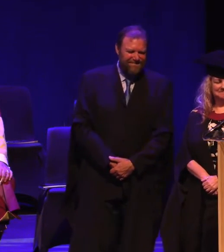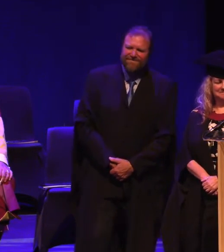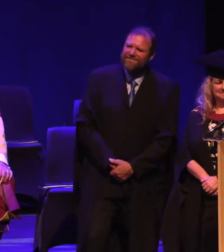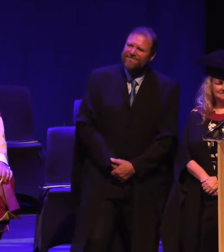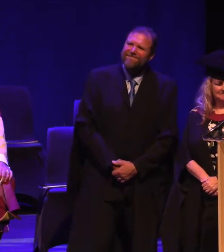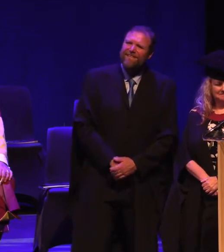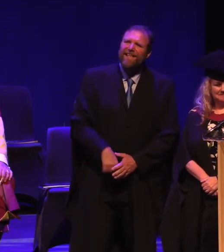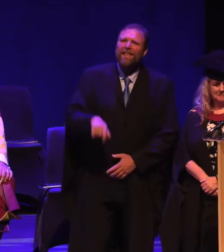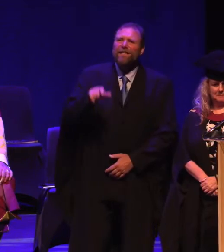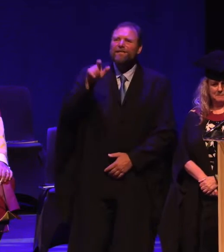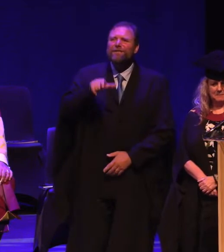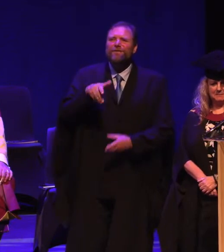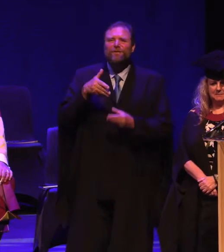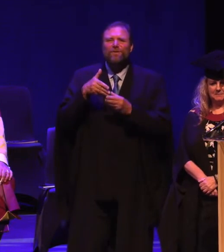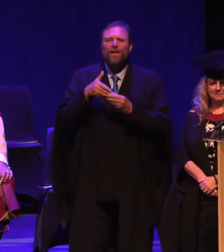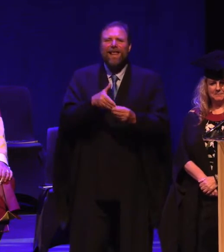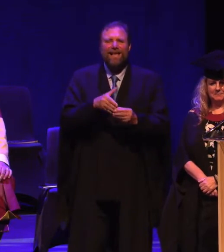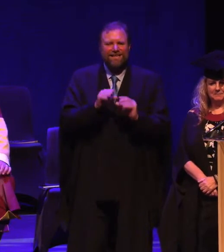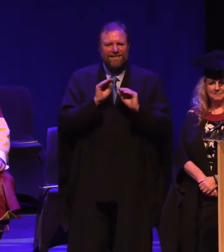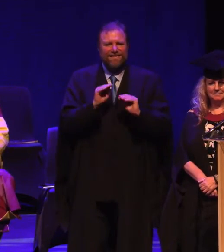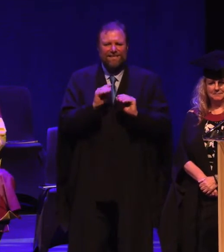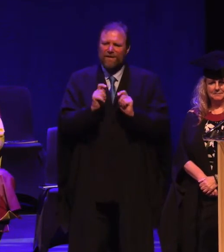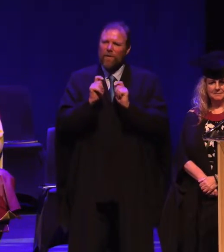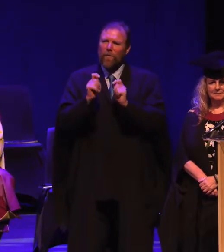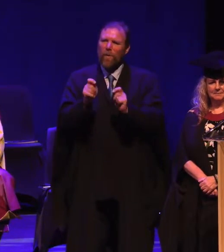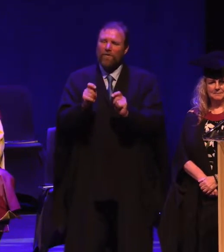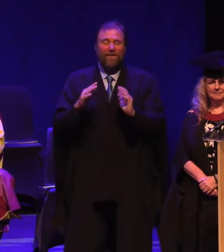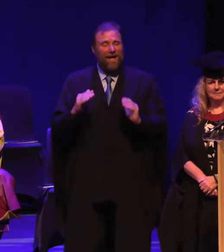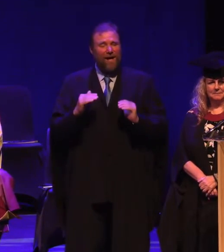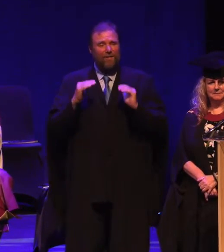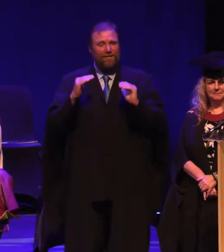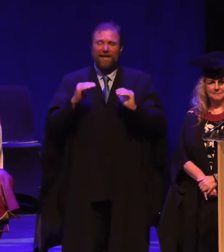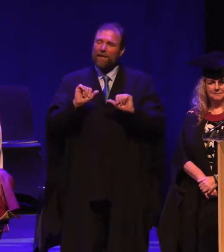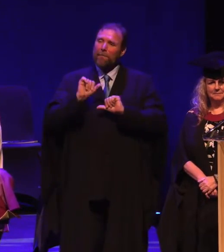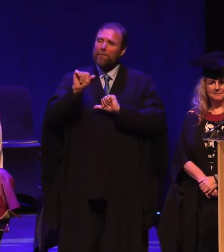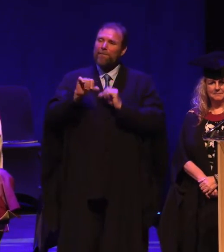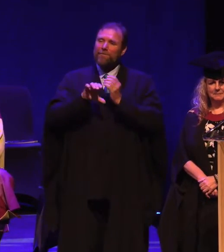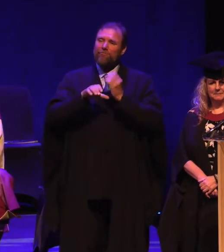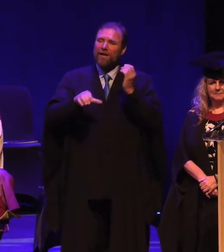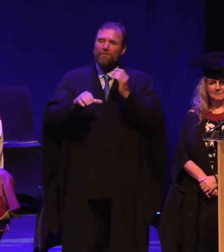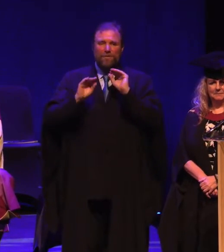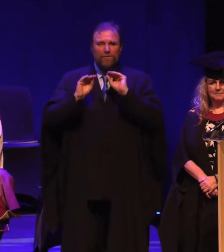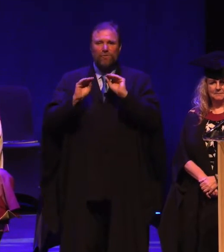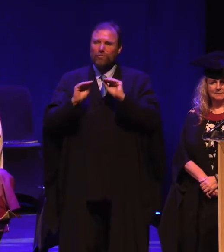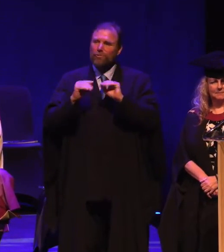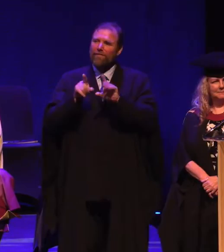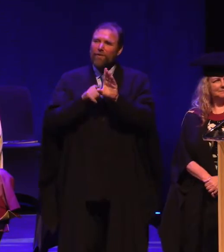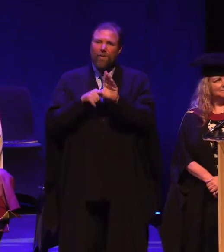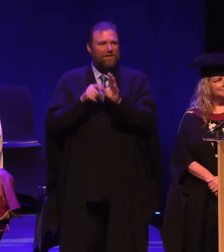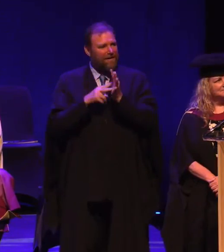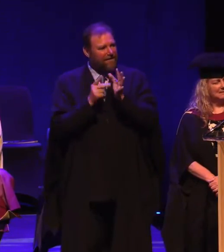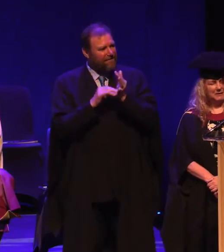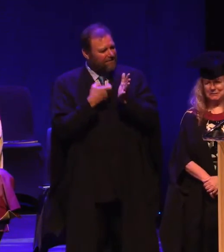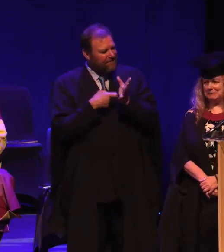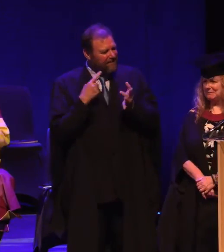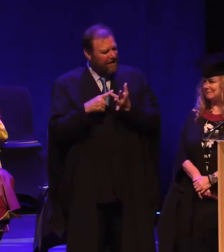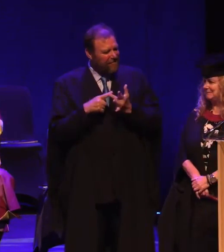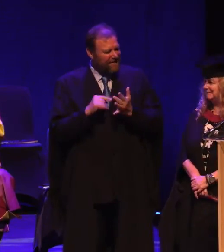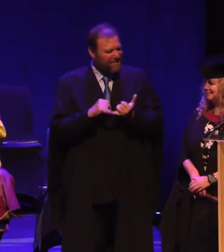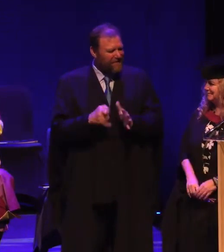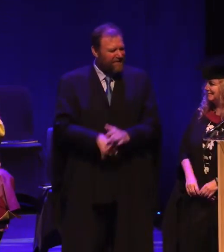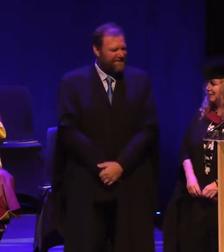The Student-Led Teaching Award for Outstanding Postgraduate Tutor of the Year is Valerie Scully.